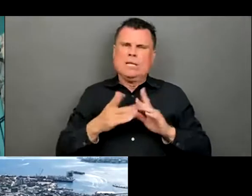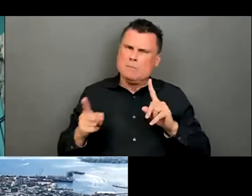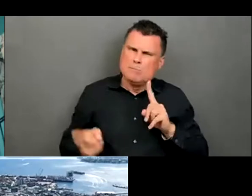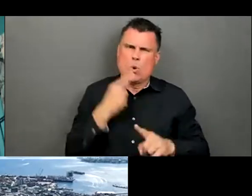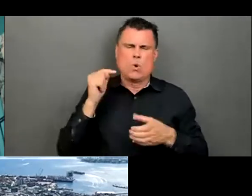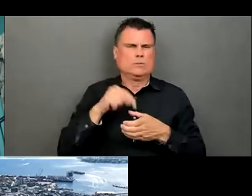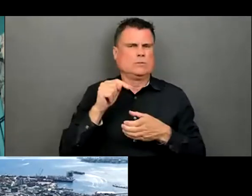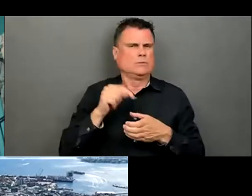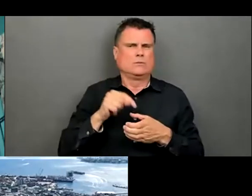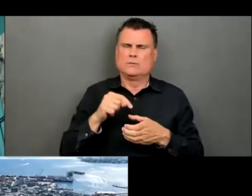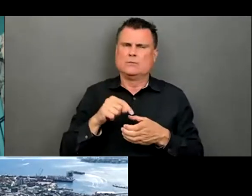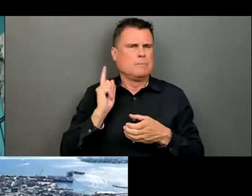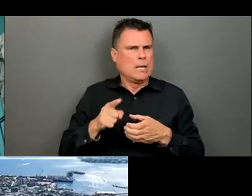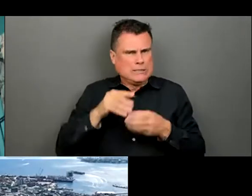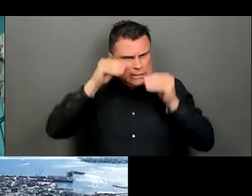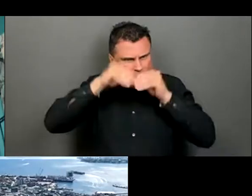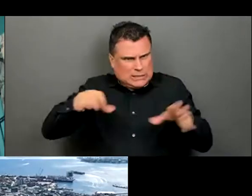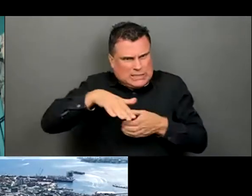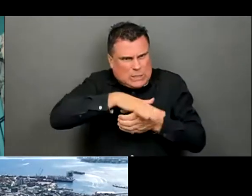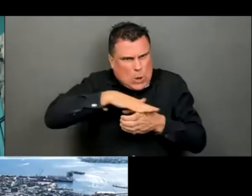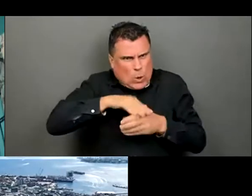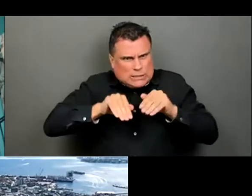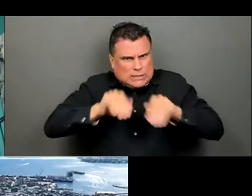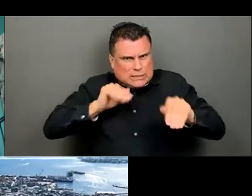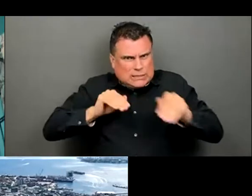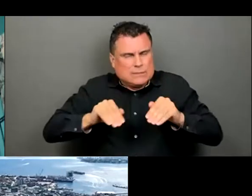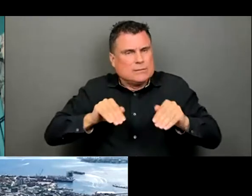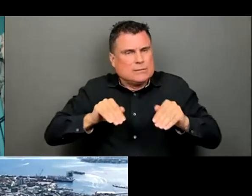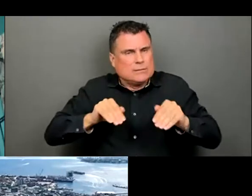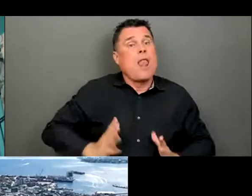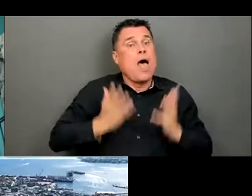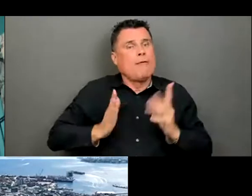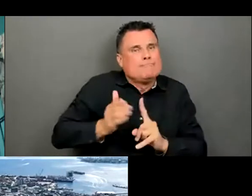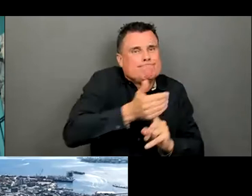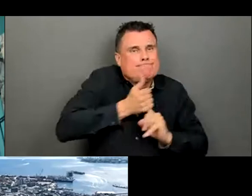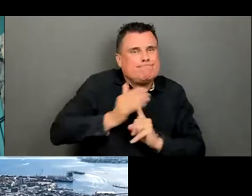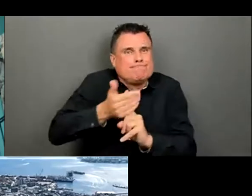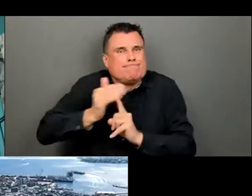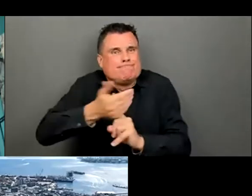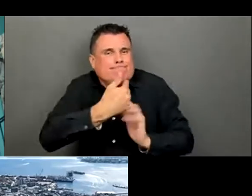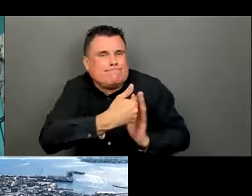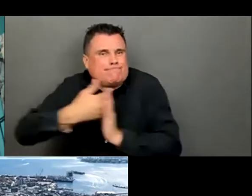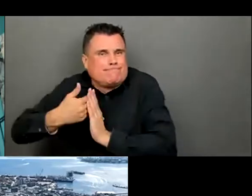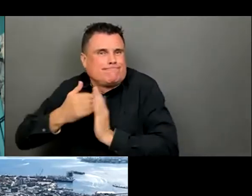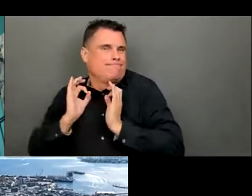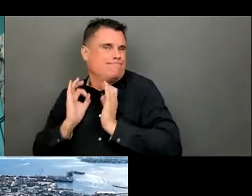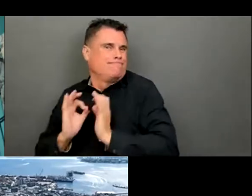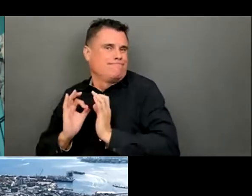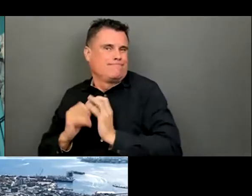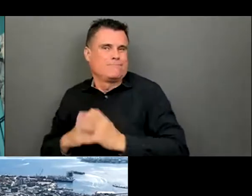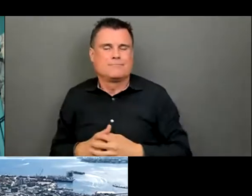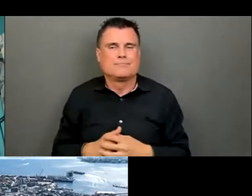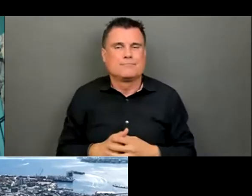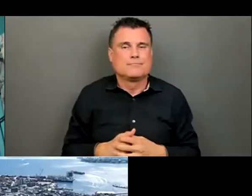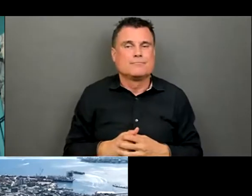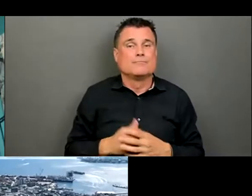life-saving information to those who are at-risk groups. A local local municipality that I'm working